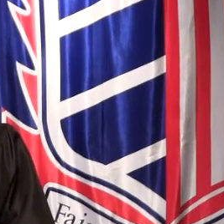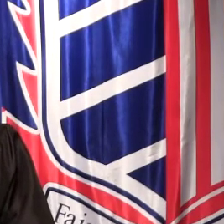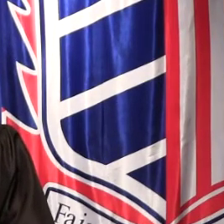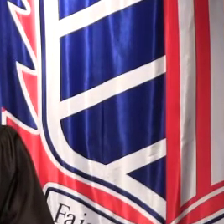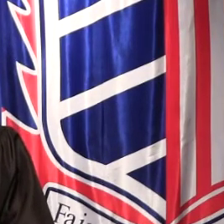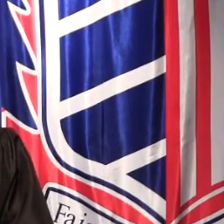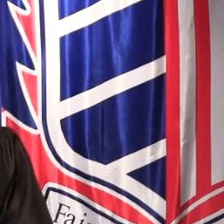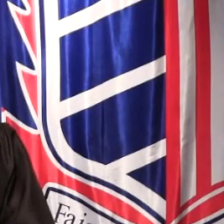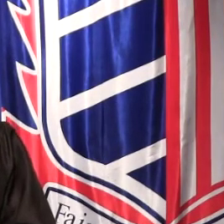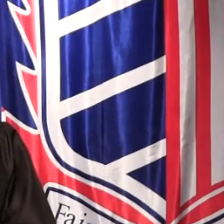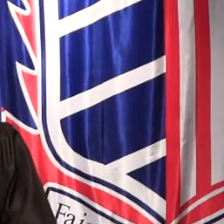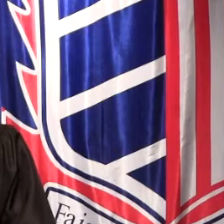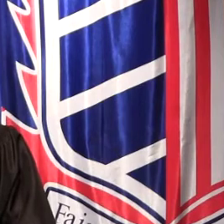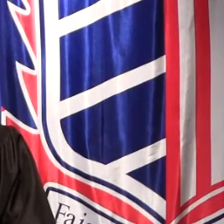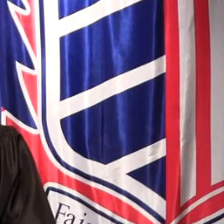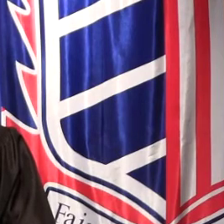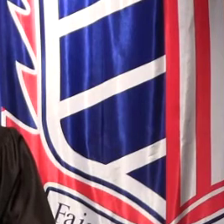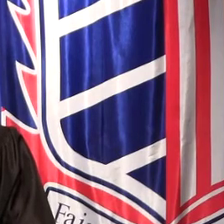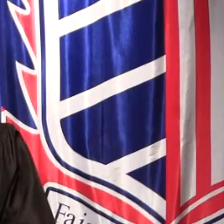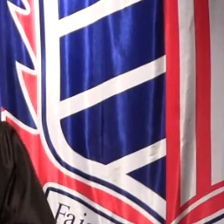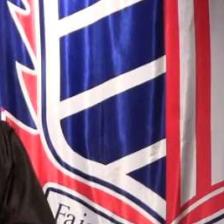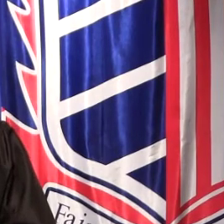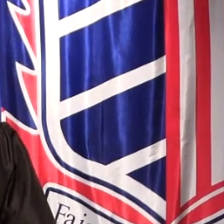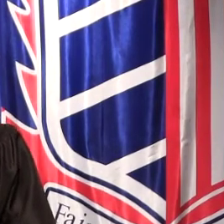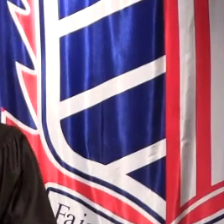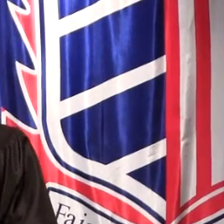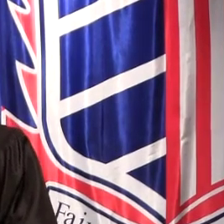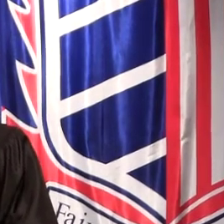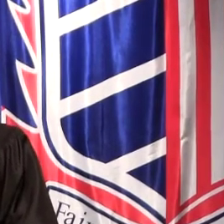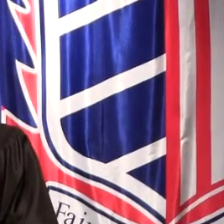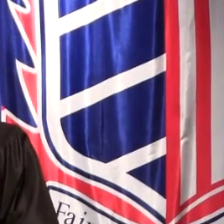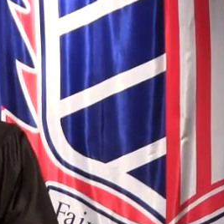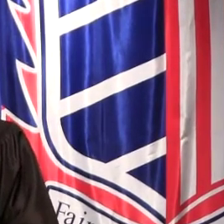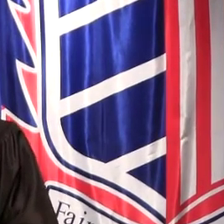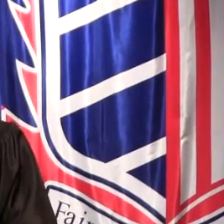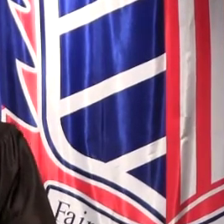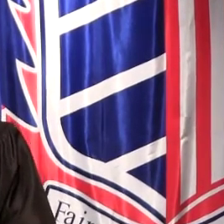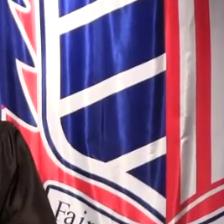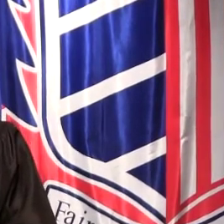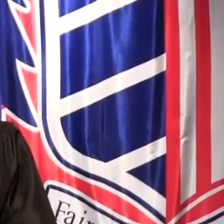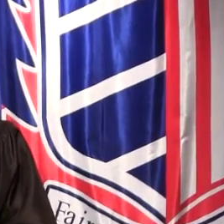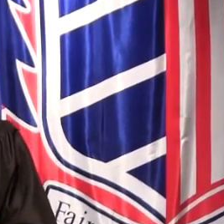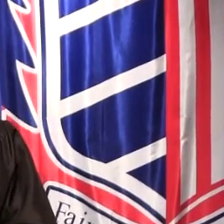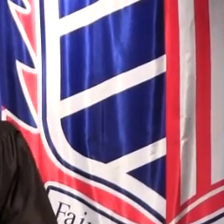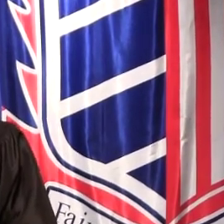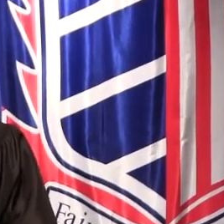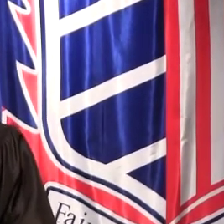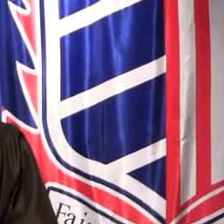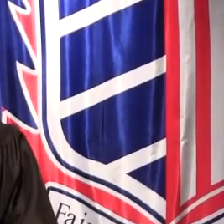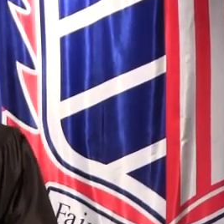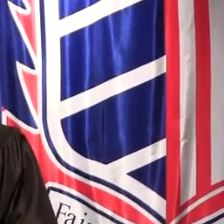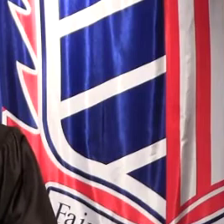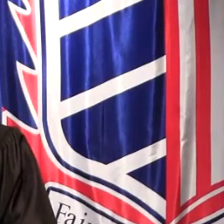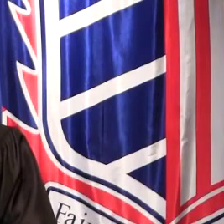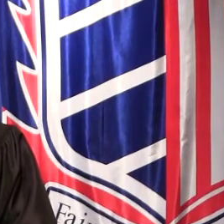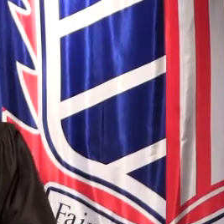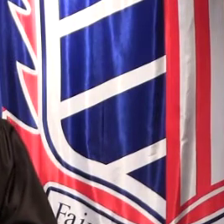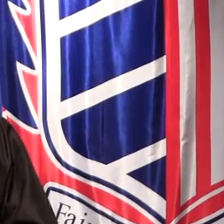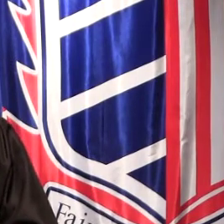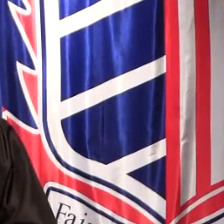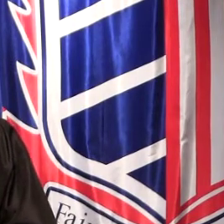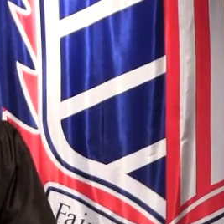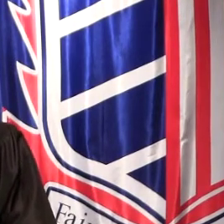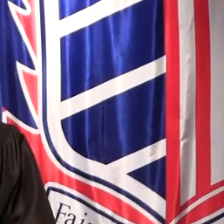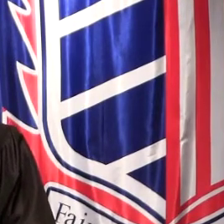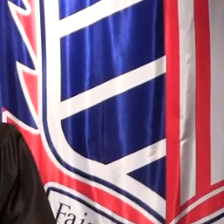matter how big or how small it may have seemed, you have added to the legendary and dynamic Fairport tapestry